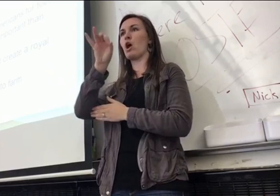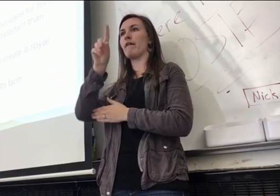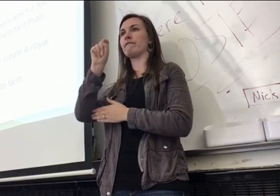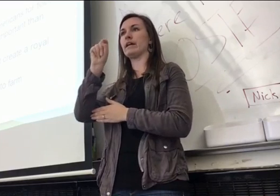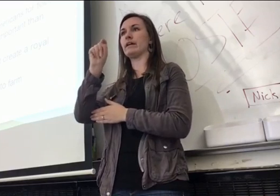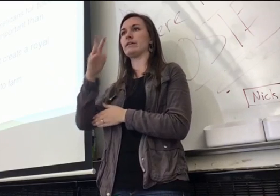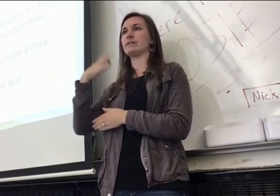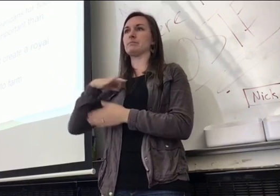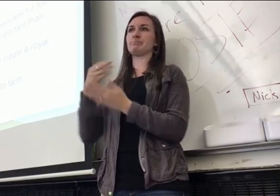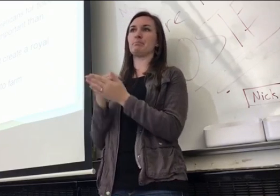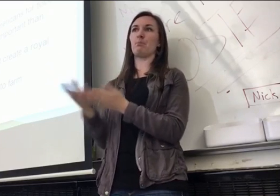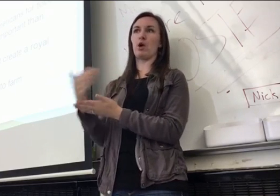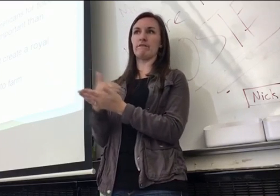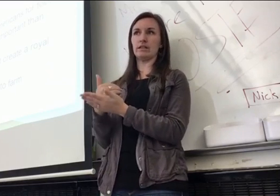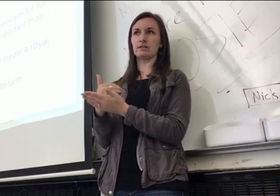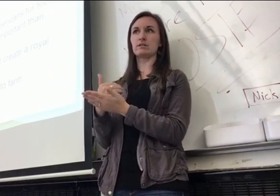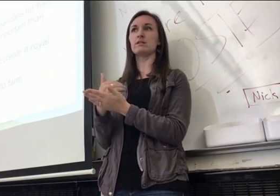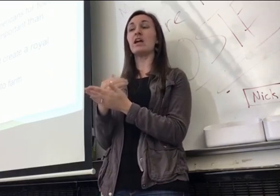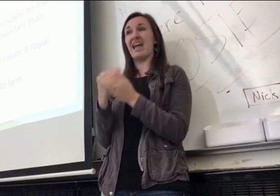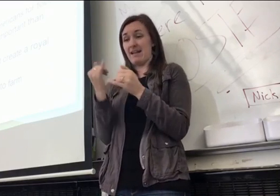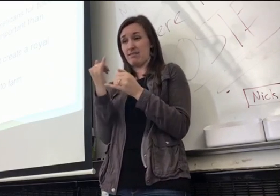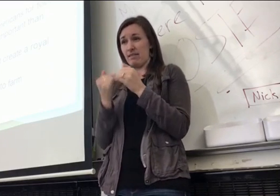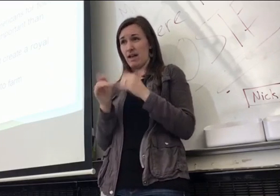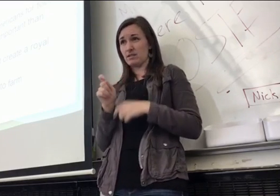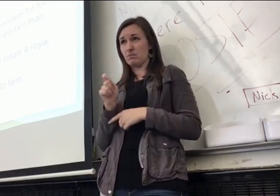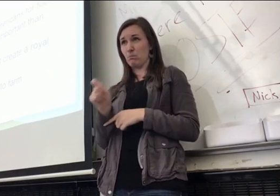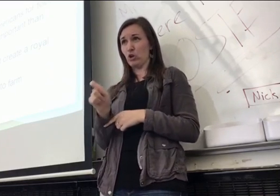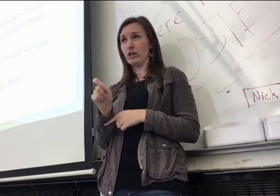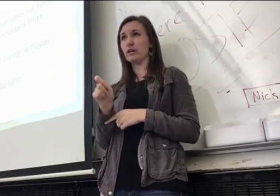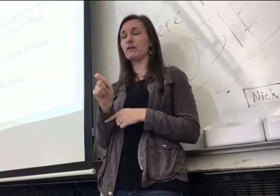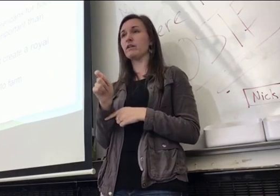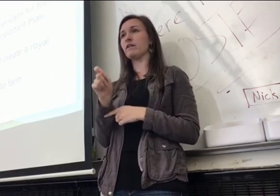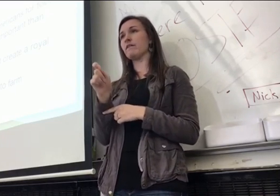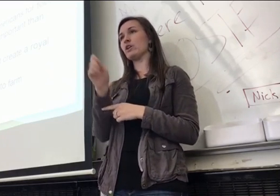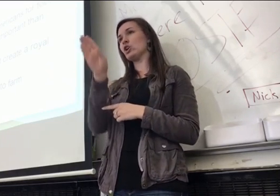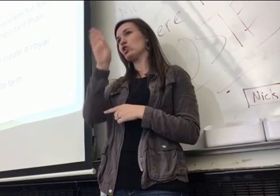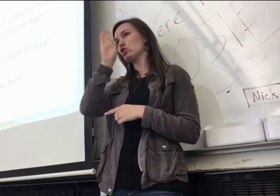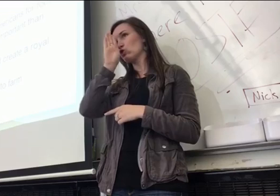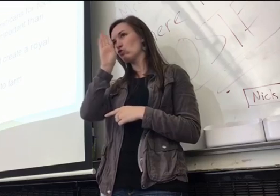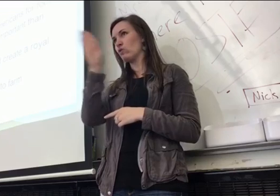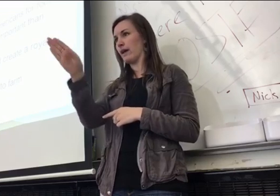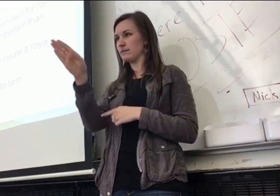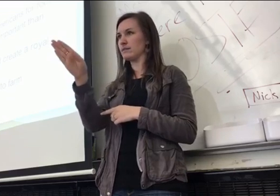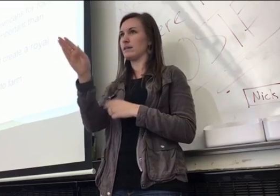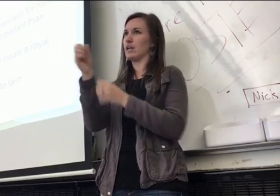And then on the last part, or last bullet, directly caused the